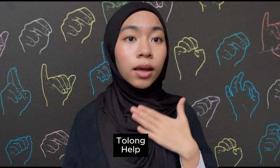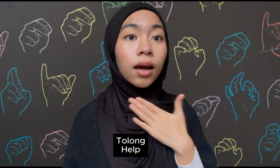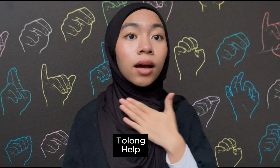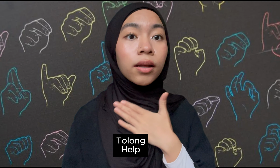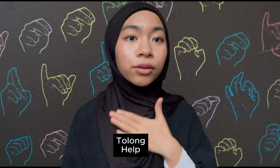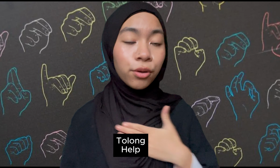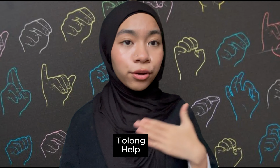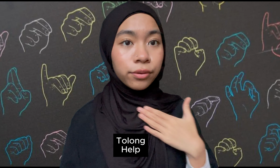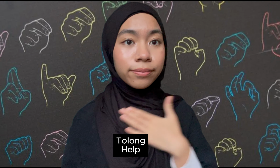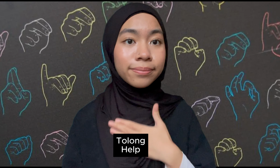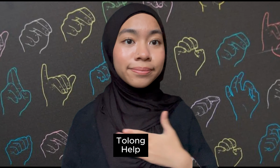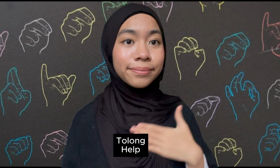Tolong.